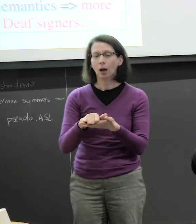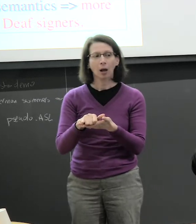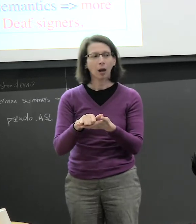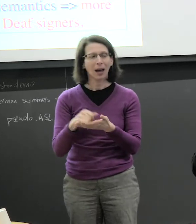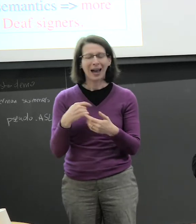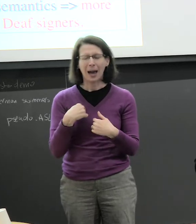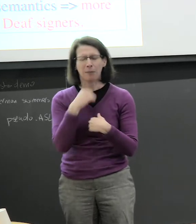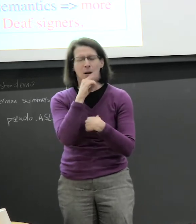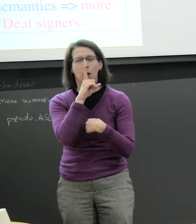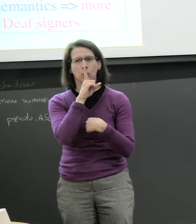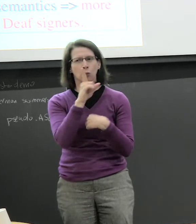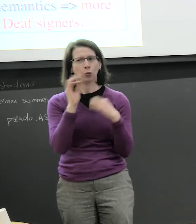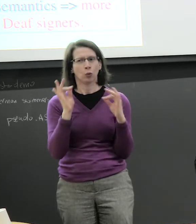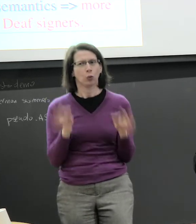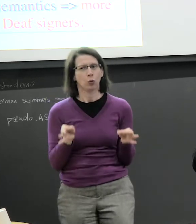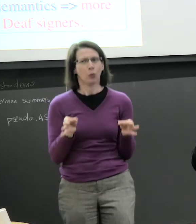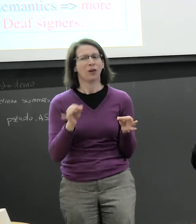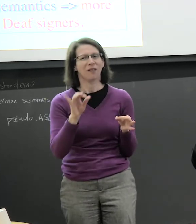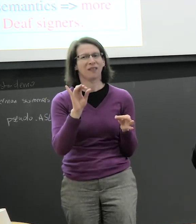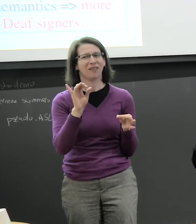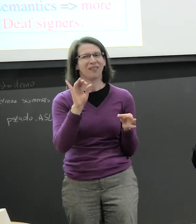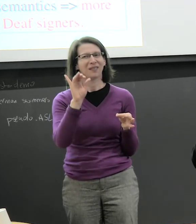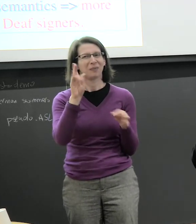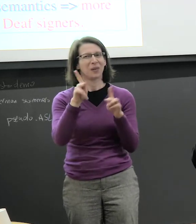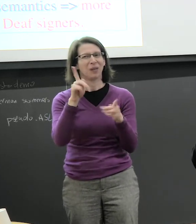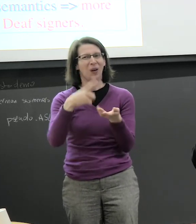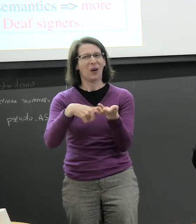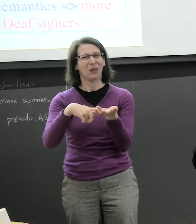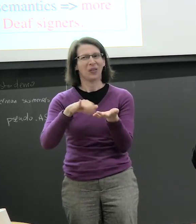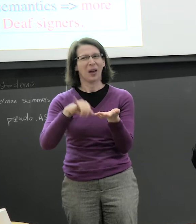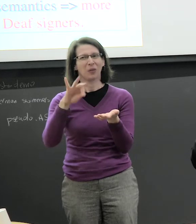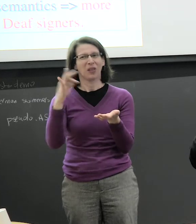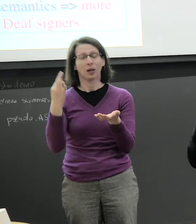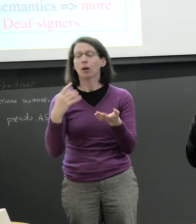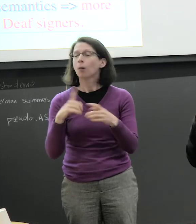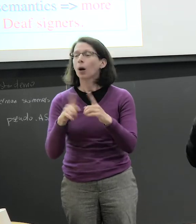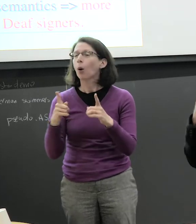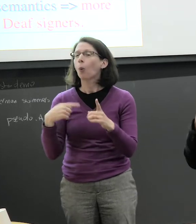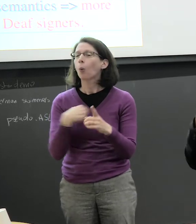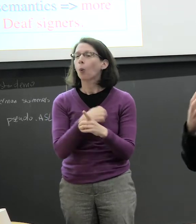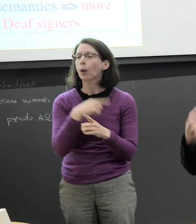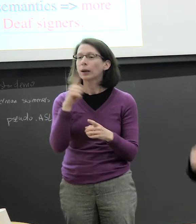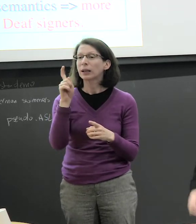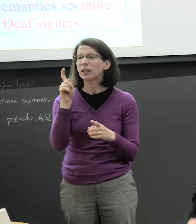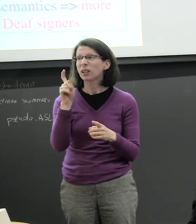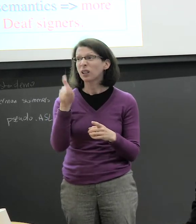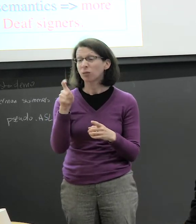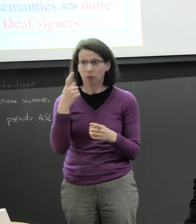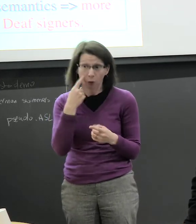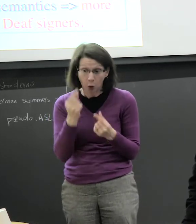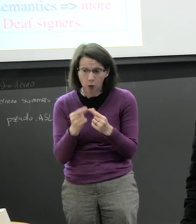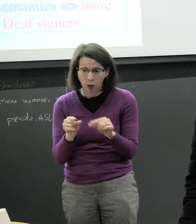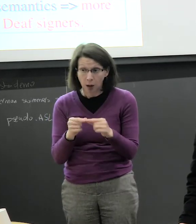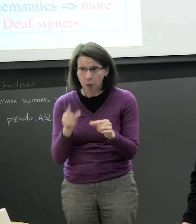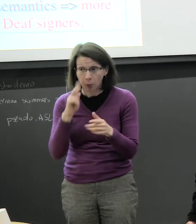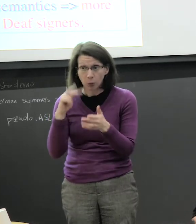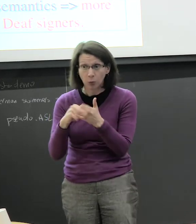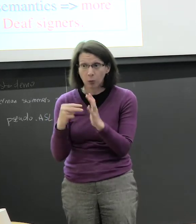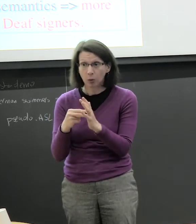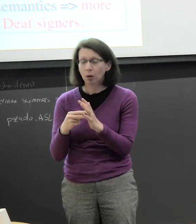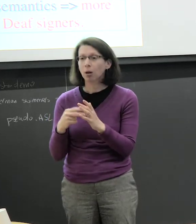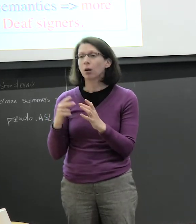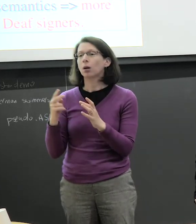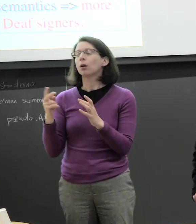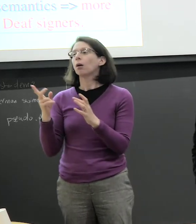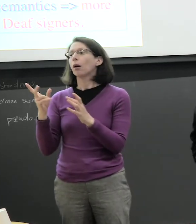I'm not certain of the latter fact, but that we need to, even for grammatical purposes, reintegrate gestures into the